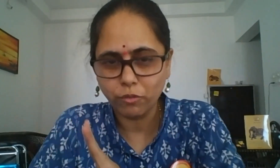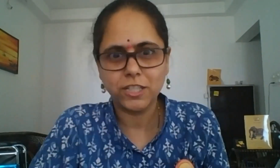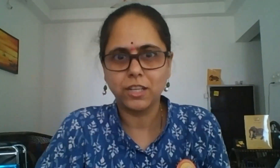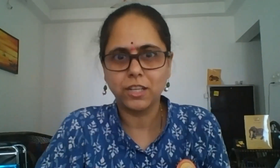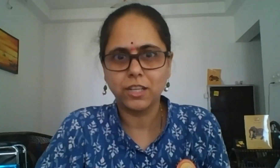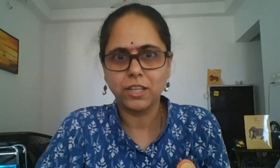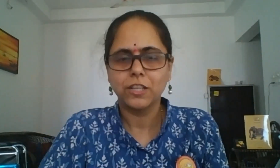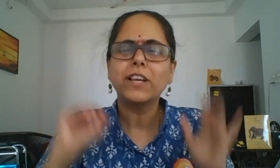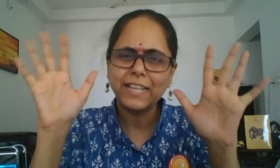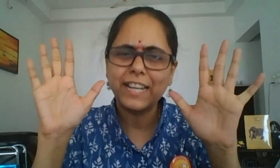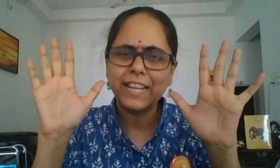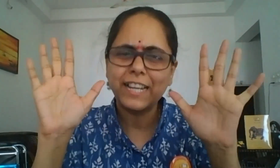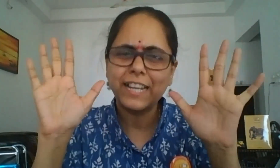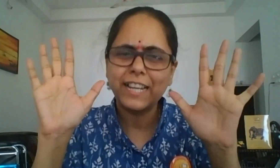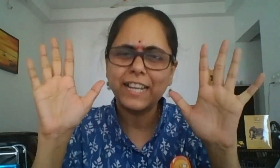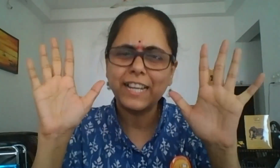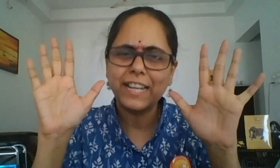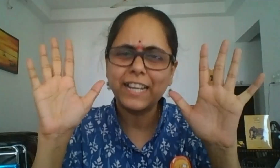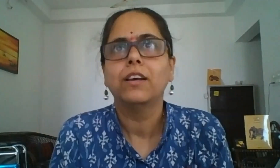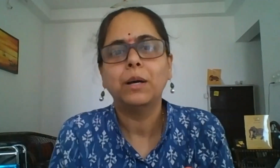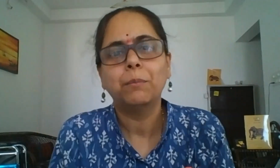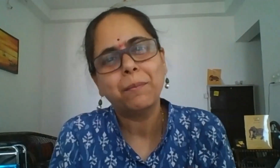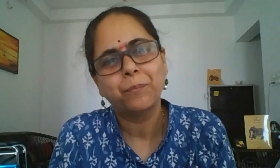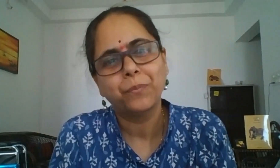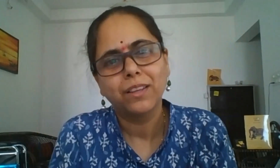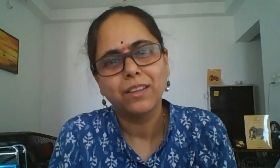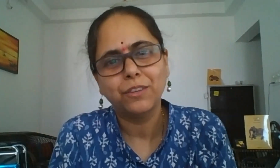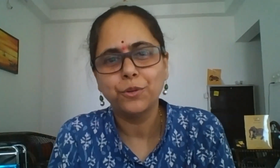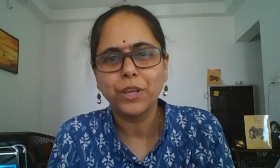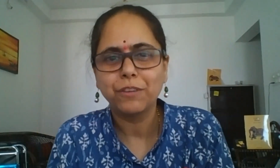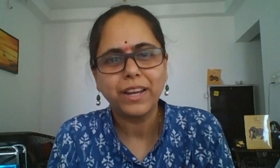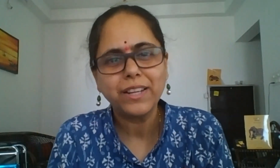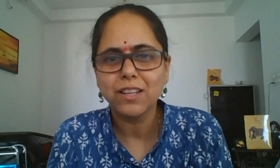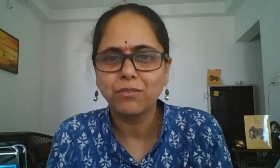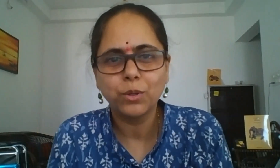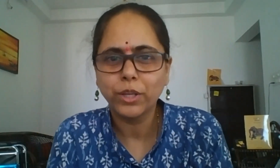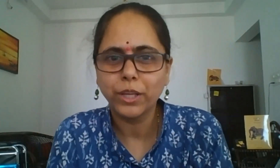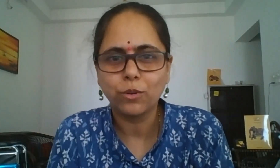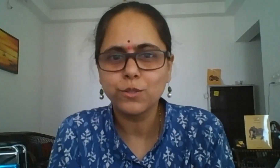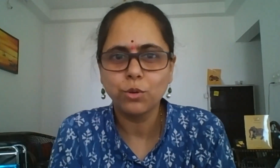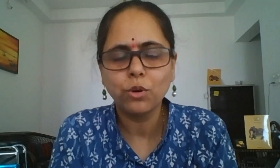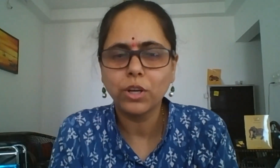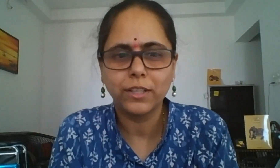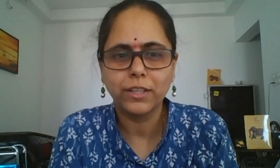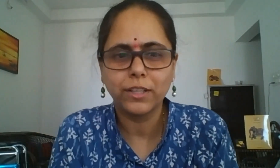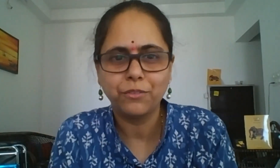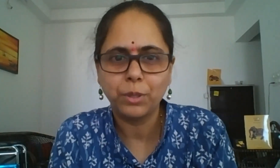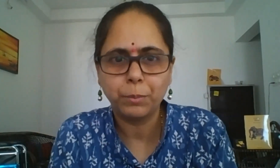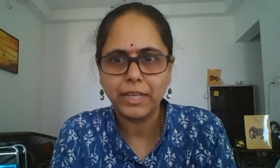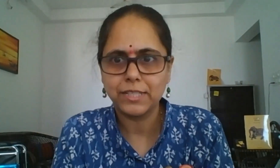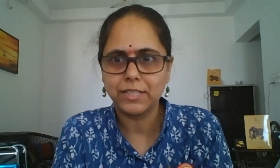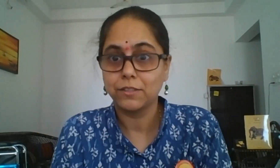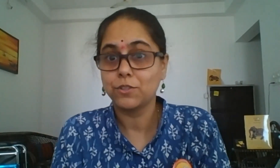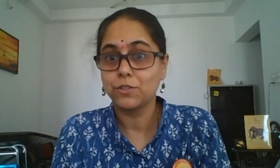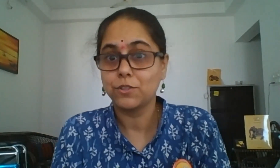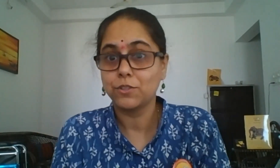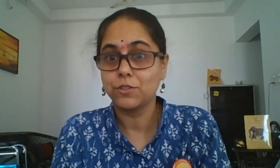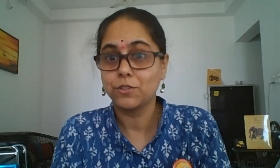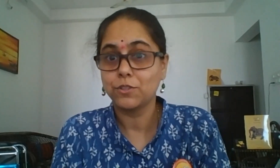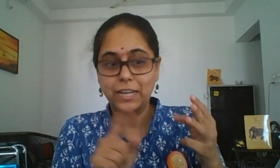journey." So I said, "Ma'am, if you can find someone who can also know Kannada, that will be nice." So night 10 o'clock,